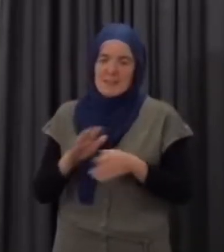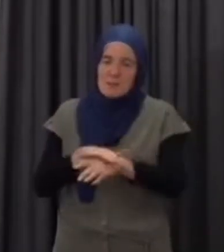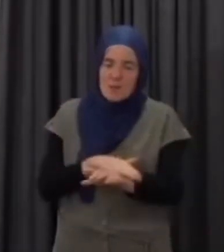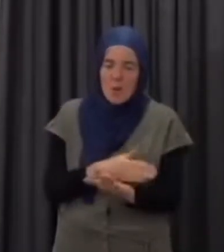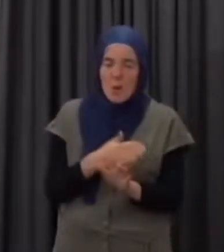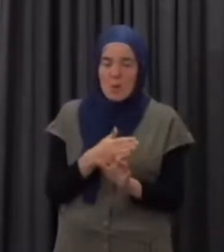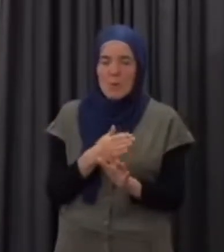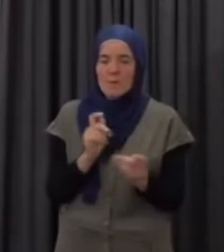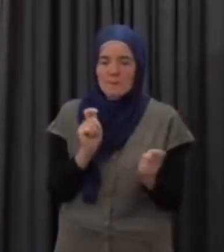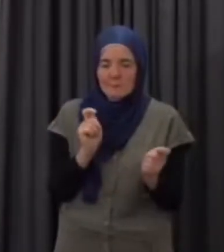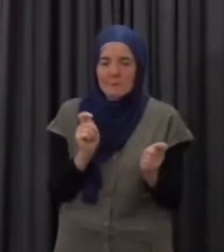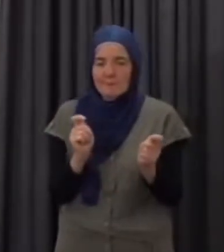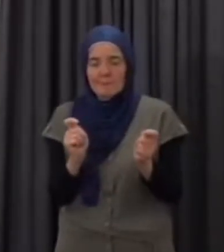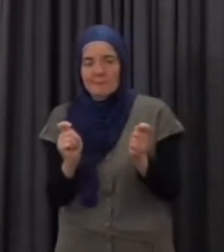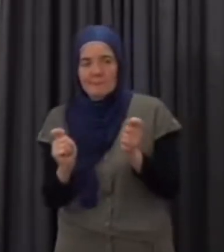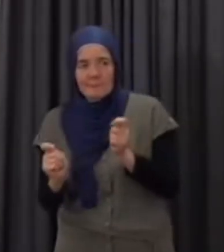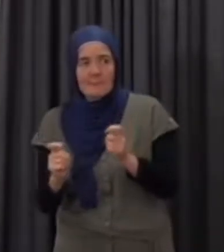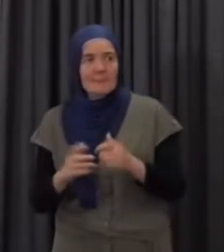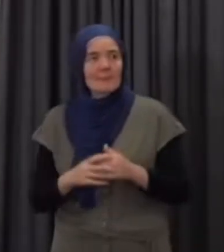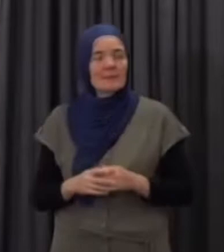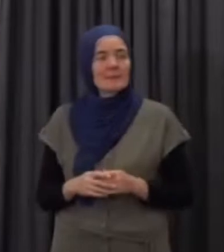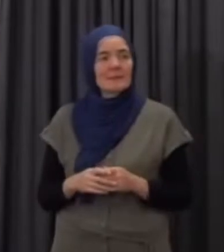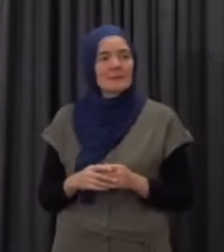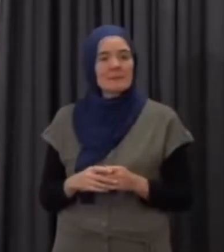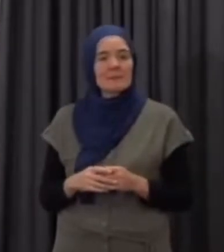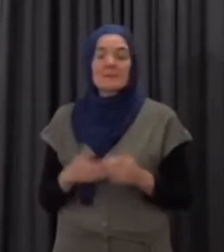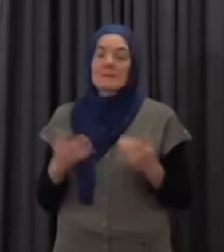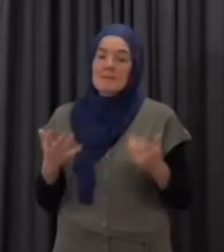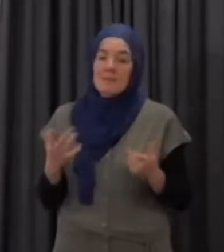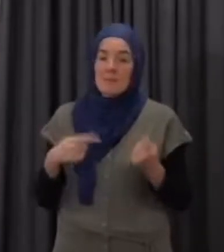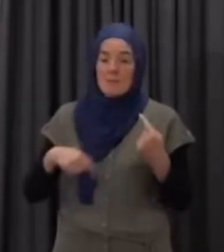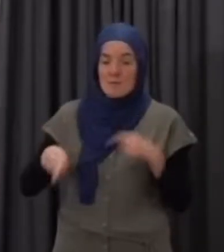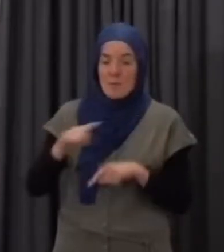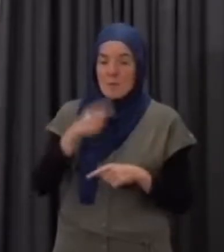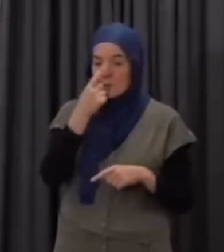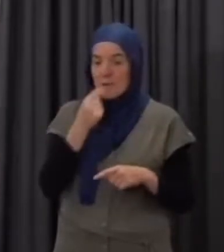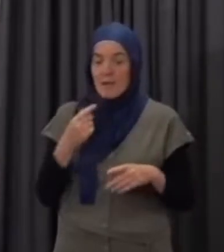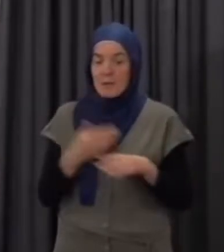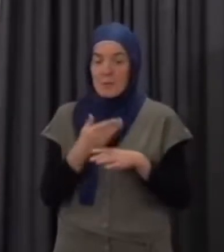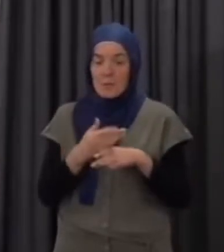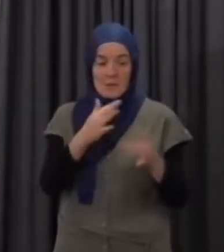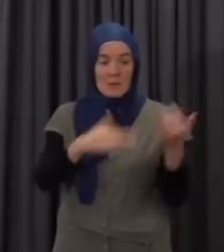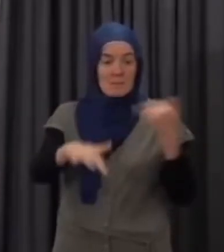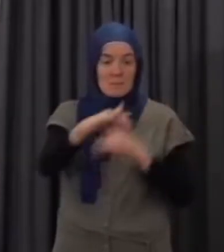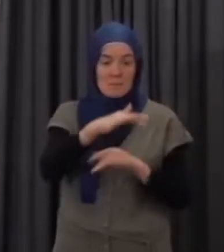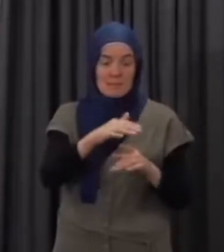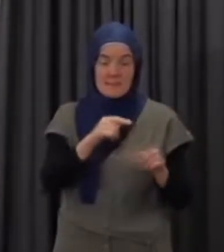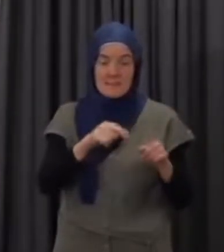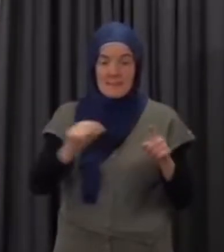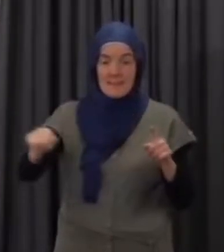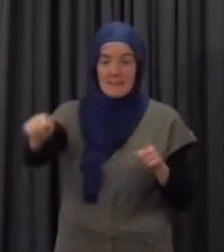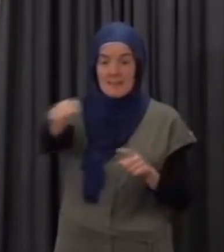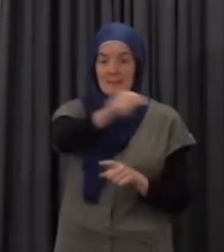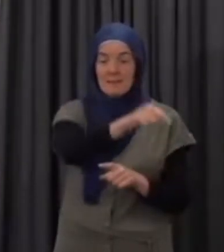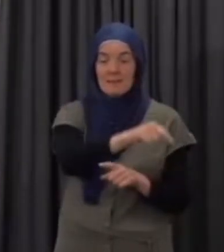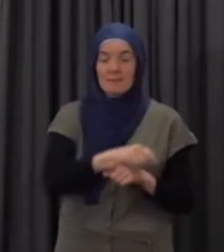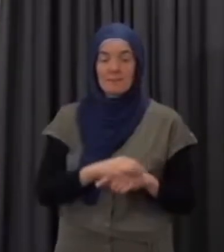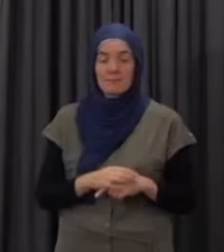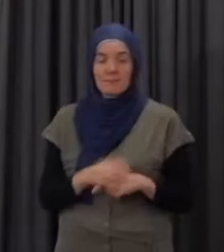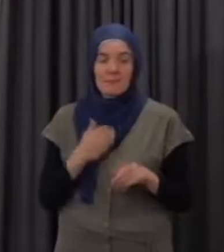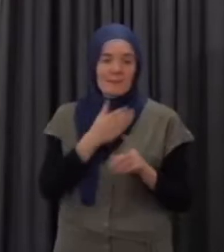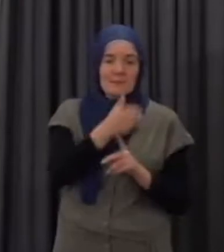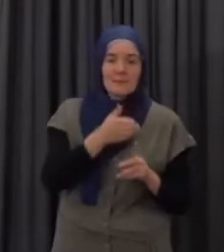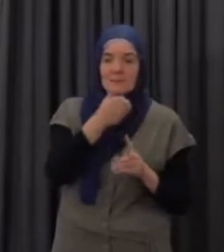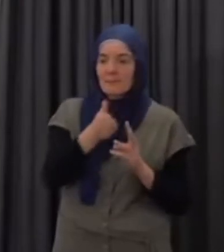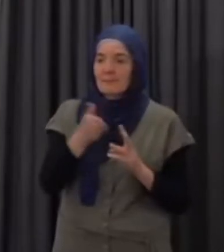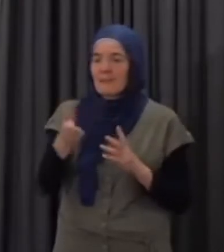taking maximum advantage of those that are able to operate in our community environments. I think some of this is about that upfront support in areas like